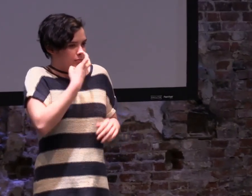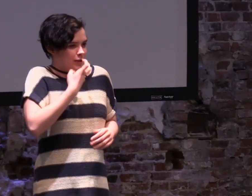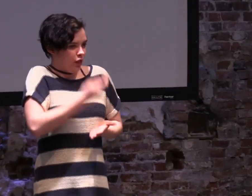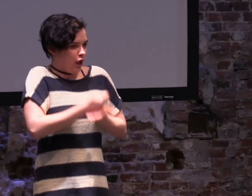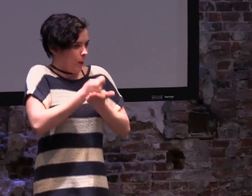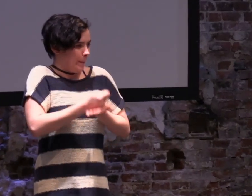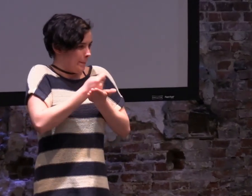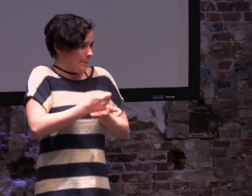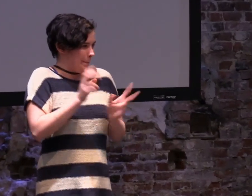lot.